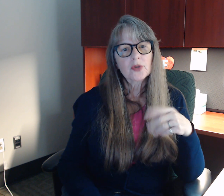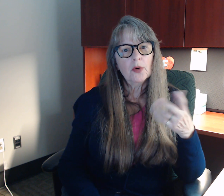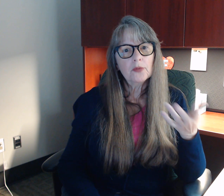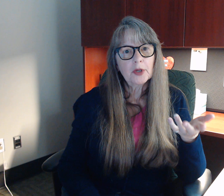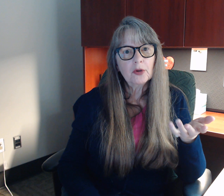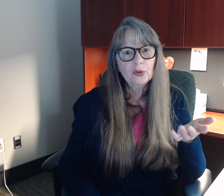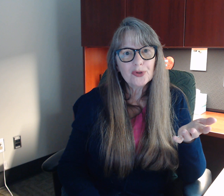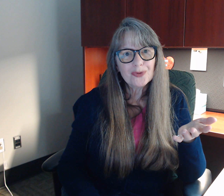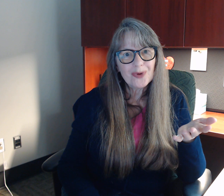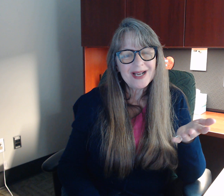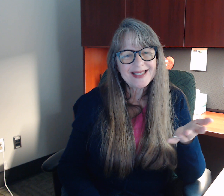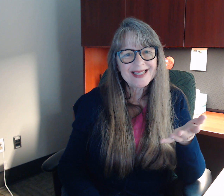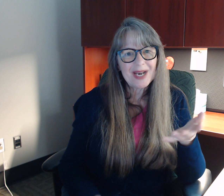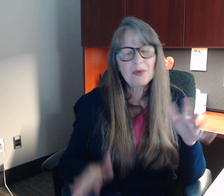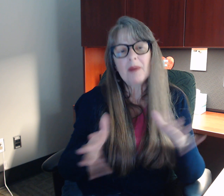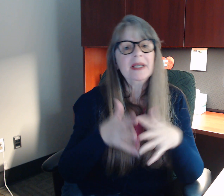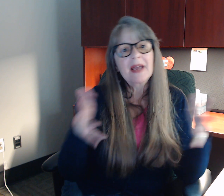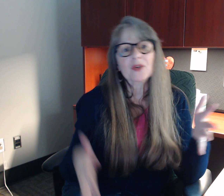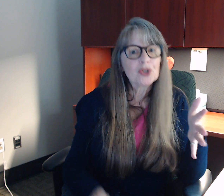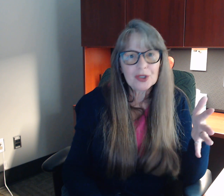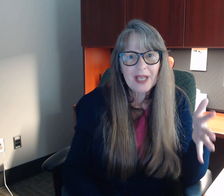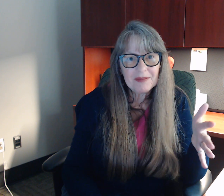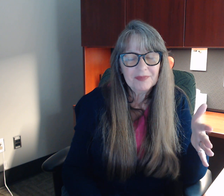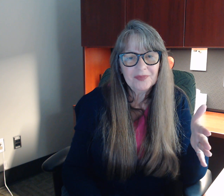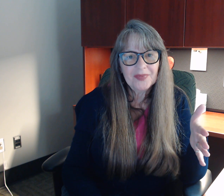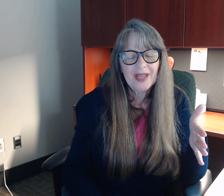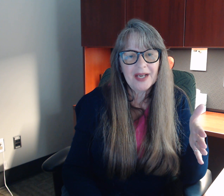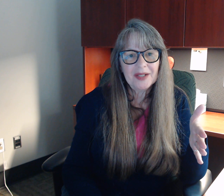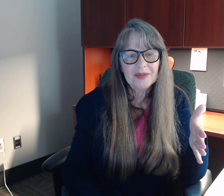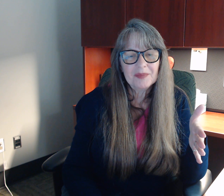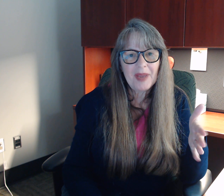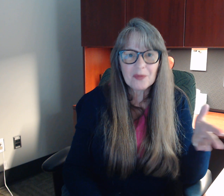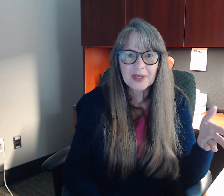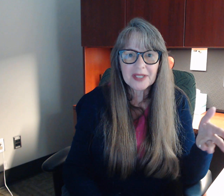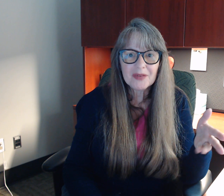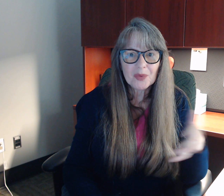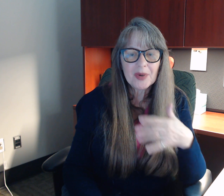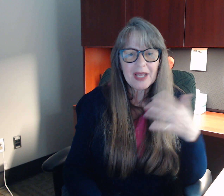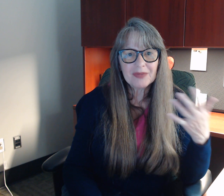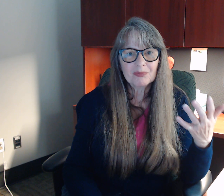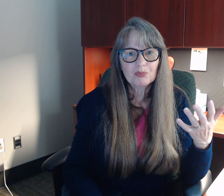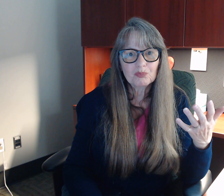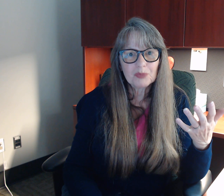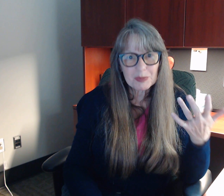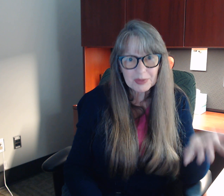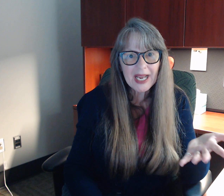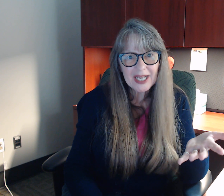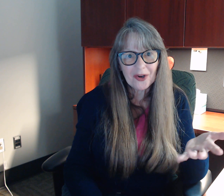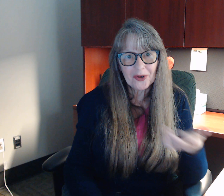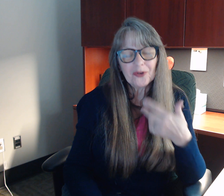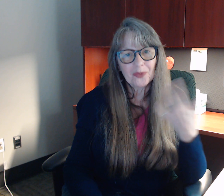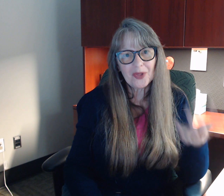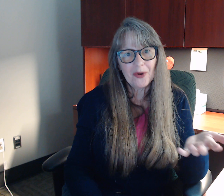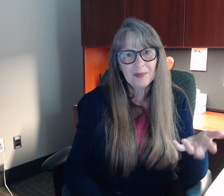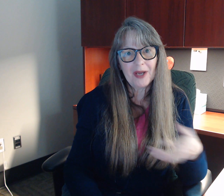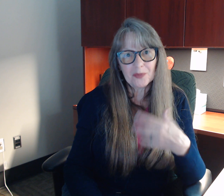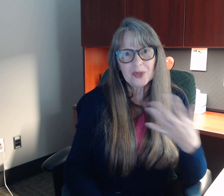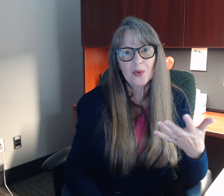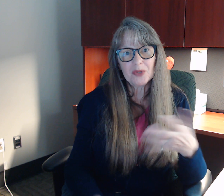the conclusion is that I probably never took that pain reliever when I was planning on it or thought about it, was going to, and thought I